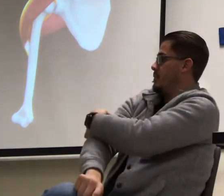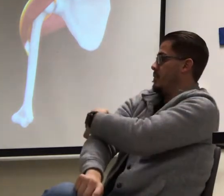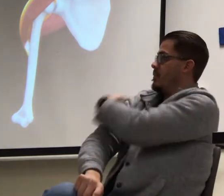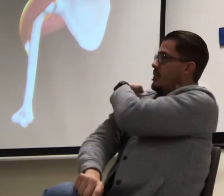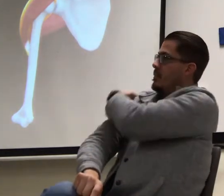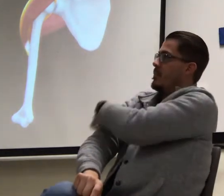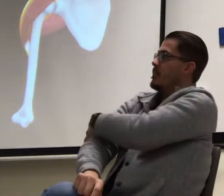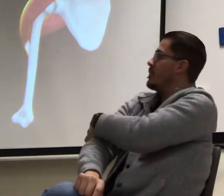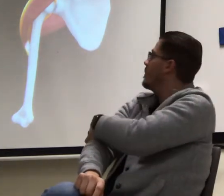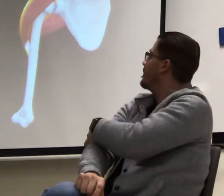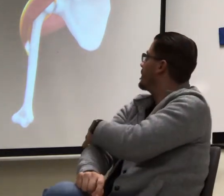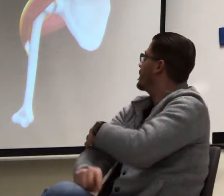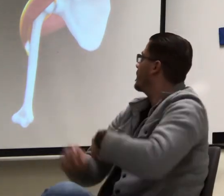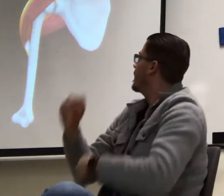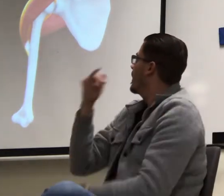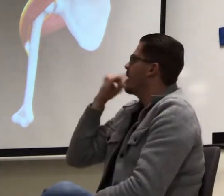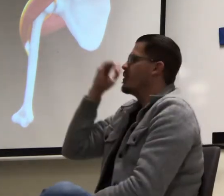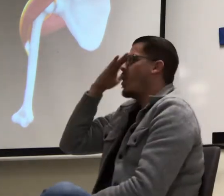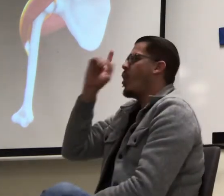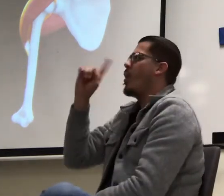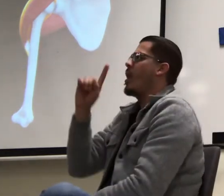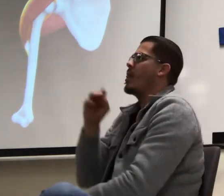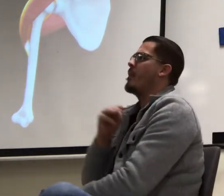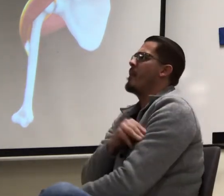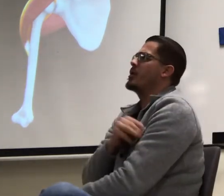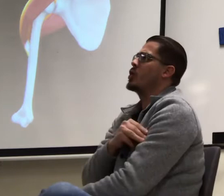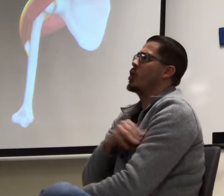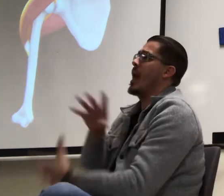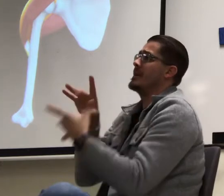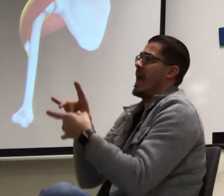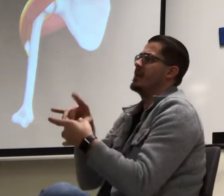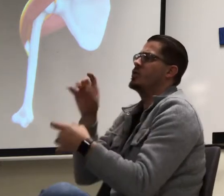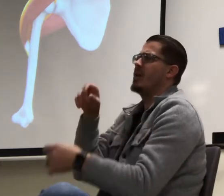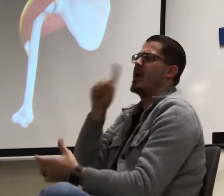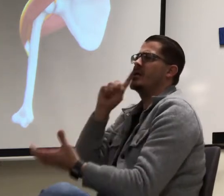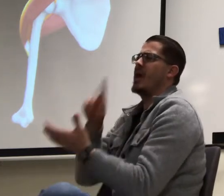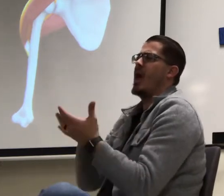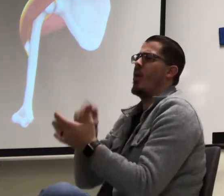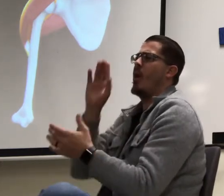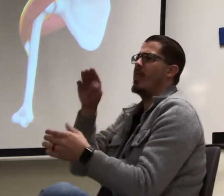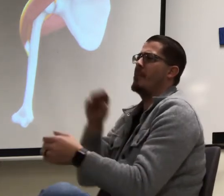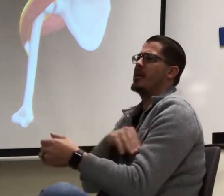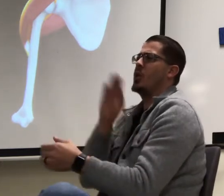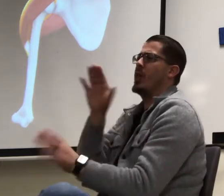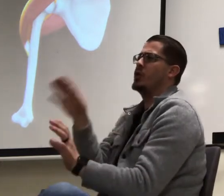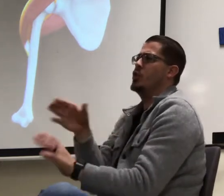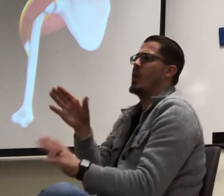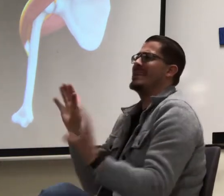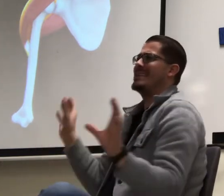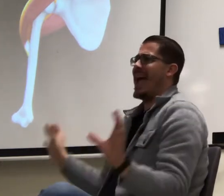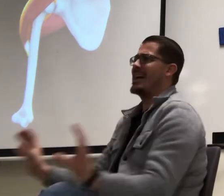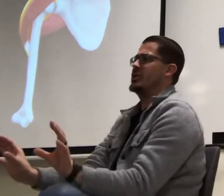attaches, you can kind of tell what the muscle will do as its action. If the